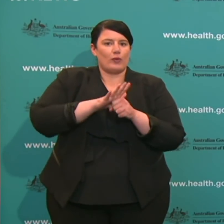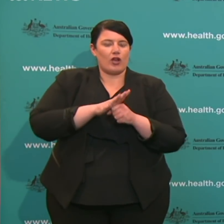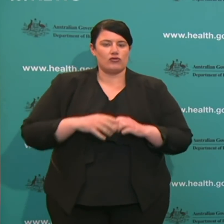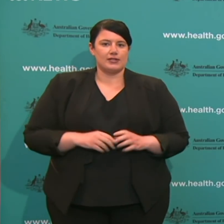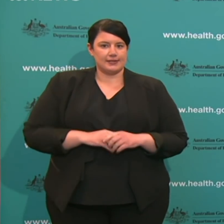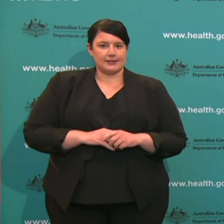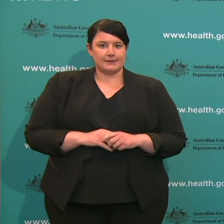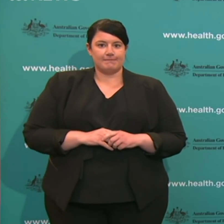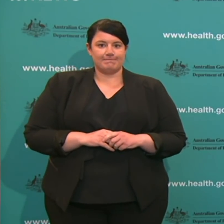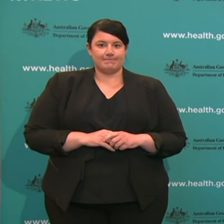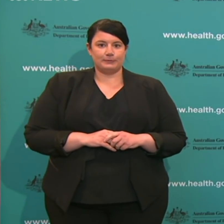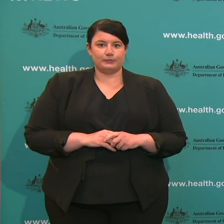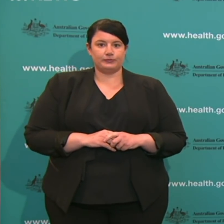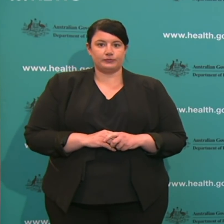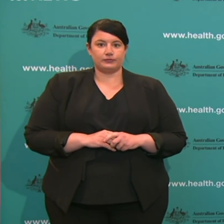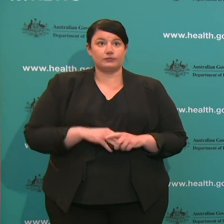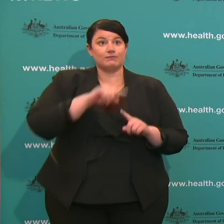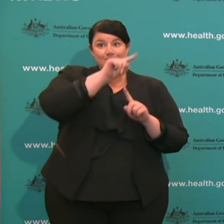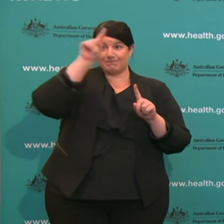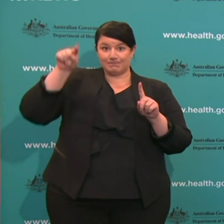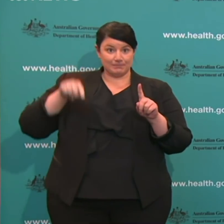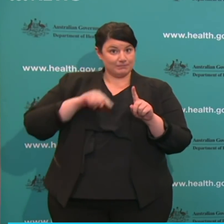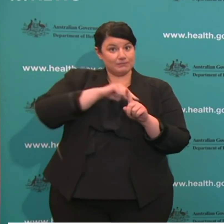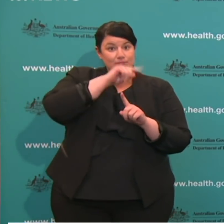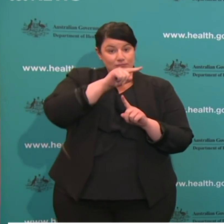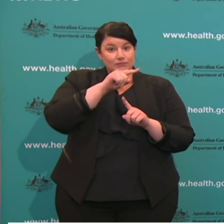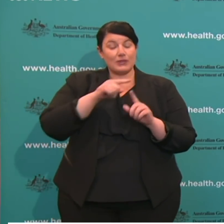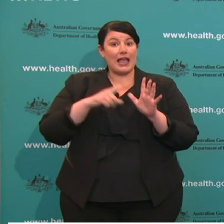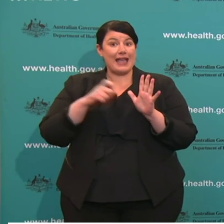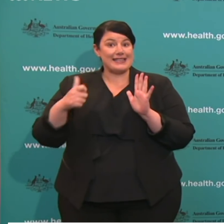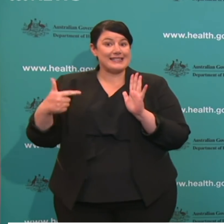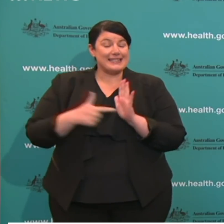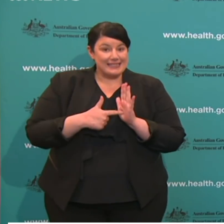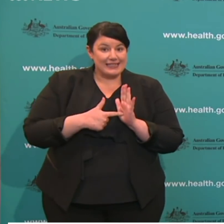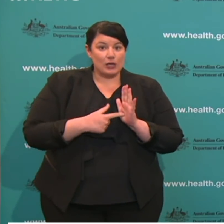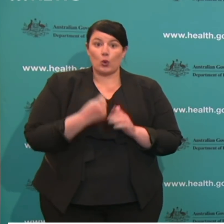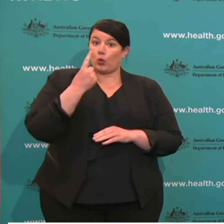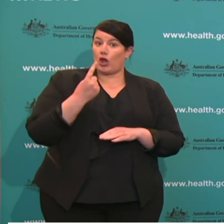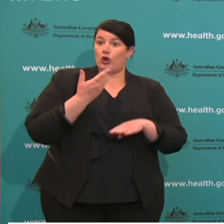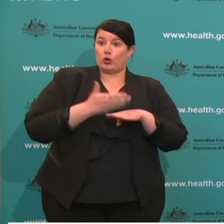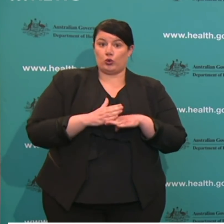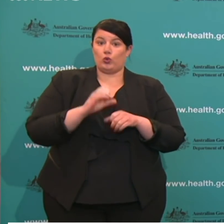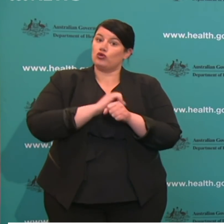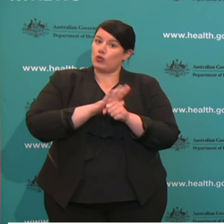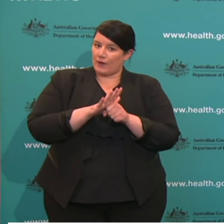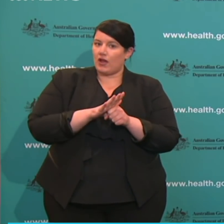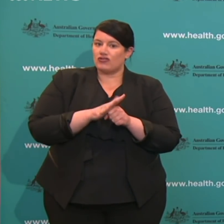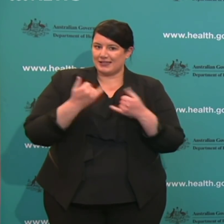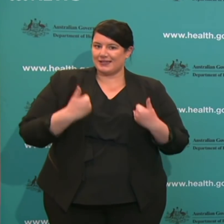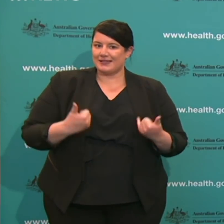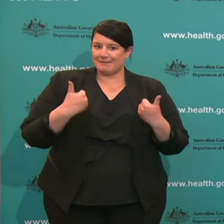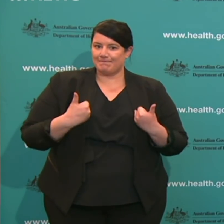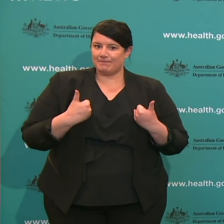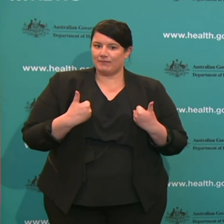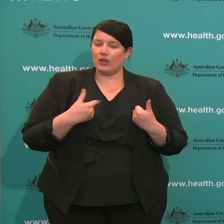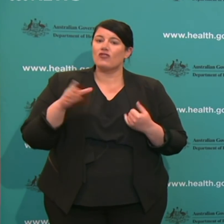Going through the jurisdictions that have reported new cases, in the Australian Capital Territory, 1 new case was reported today, which was